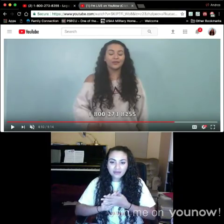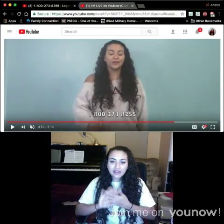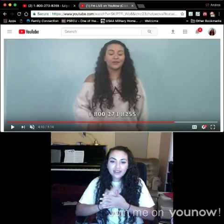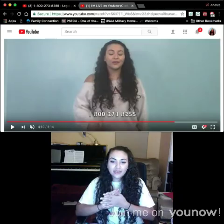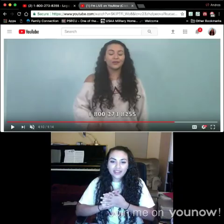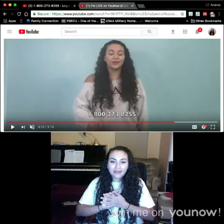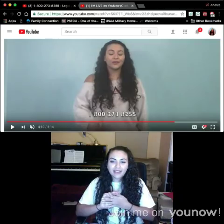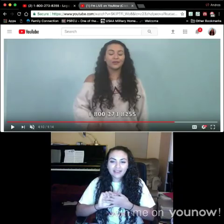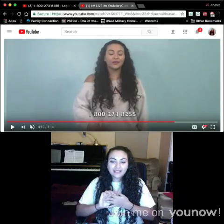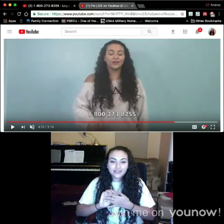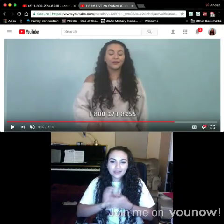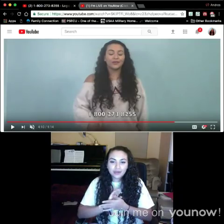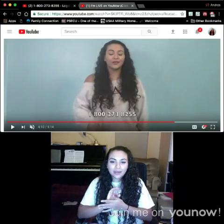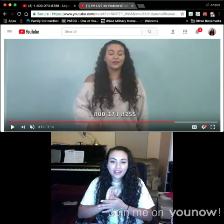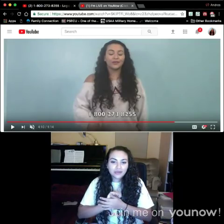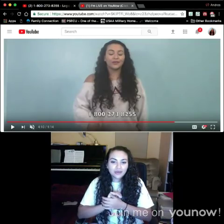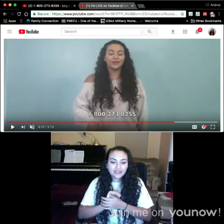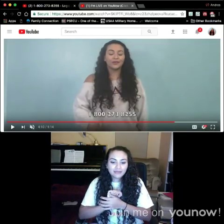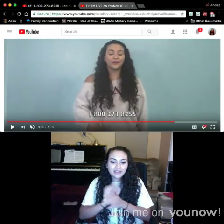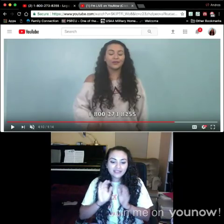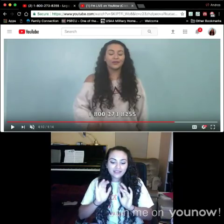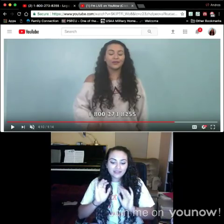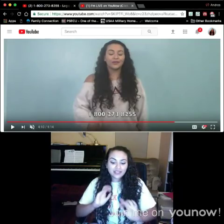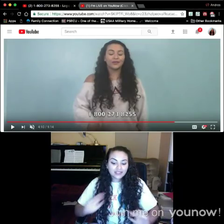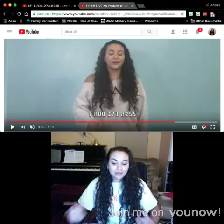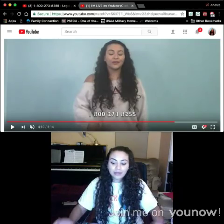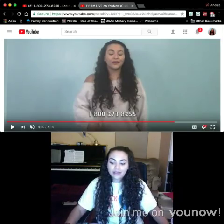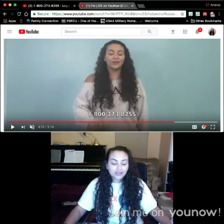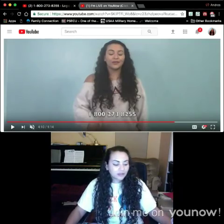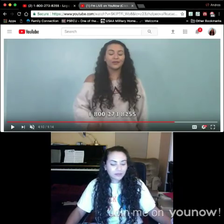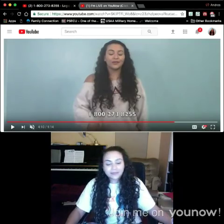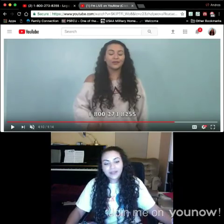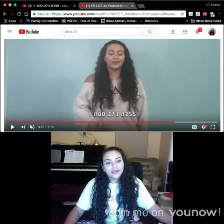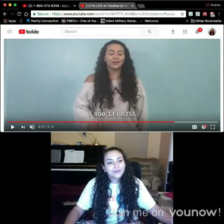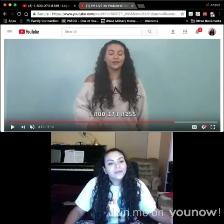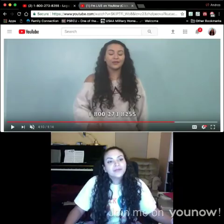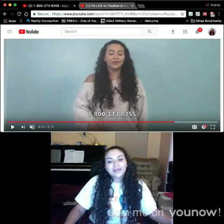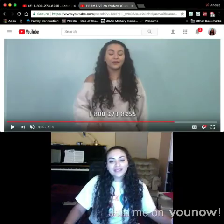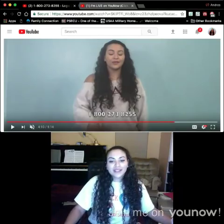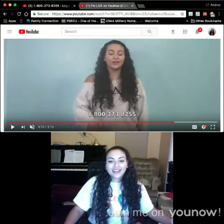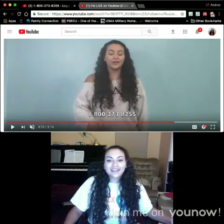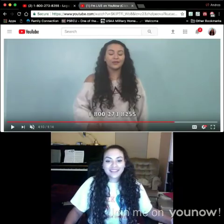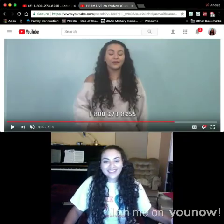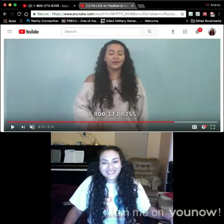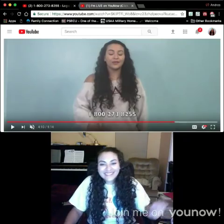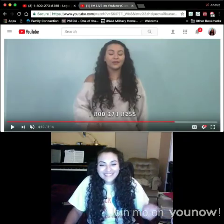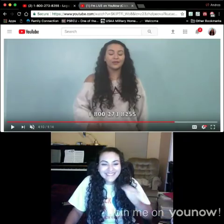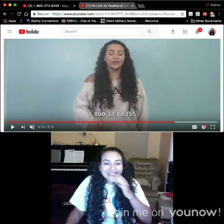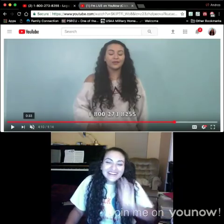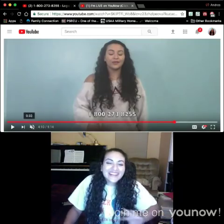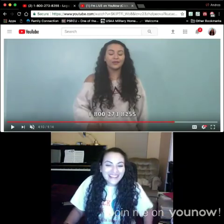get it. Whenever I do that, I'm like secretly hoping I don't get the bug because then there's like dead bug guts on me. I don't know. I still try to kill it